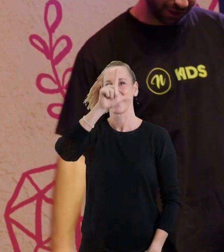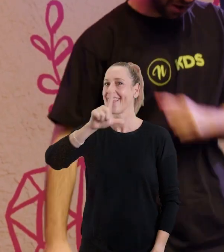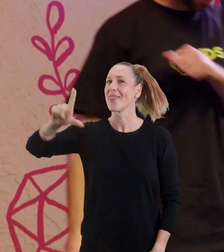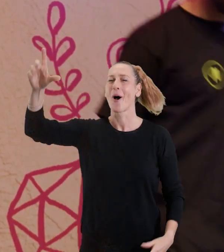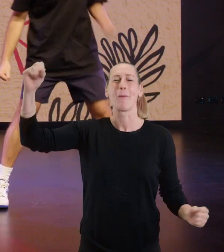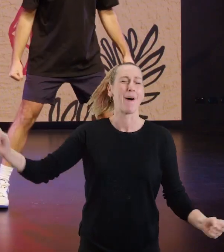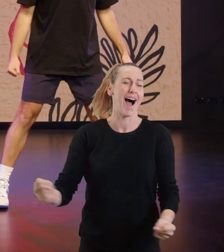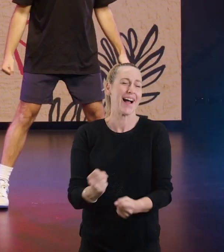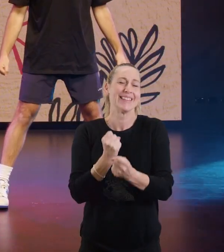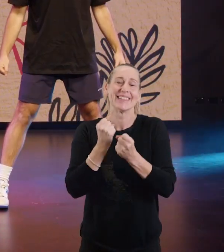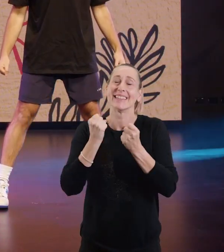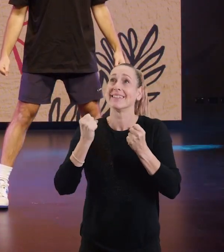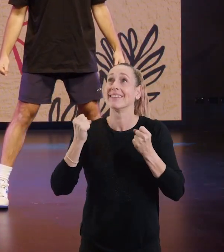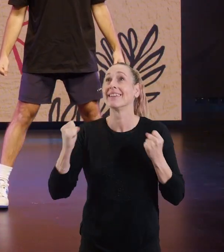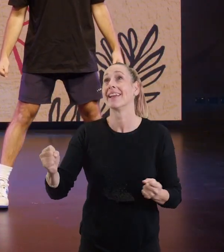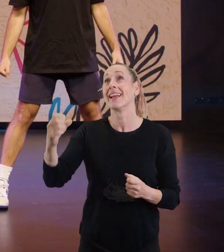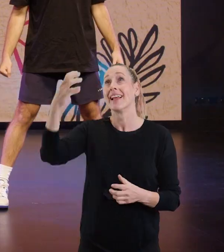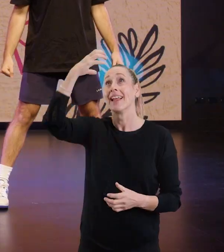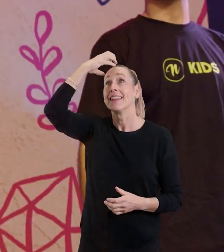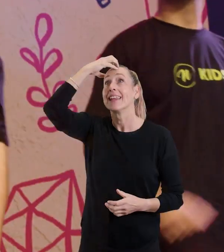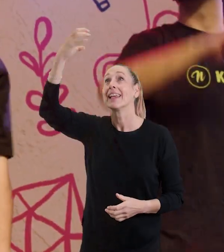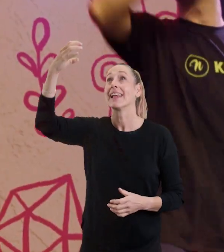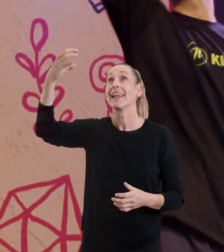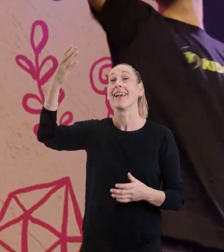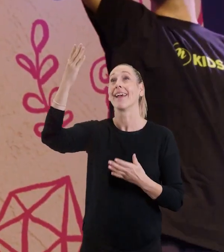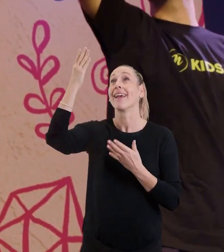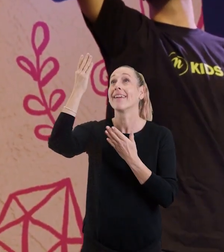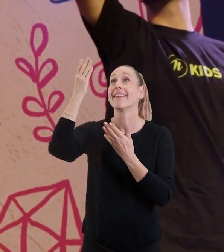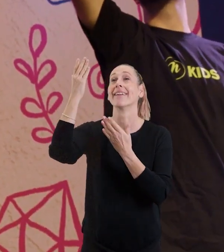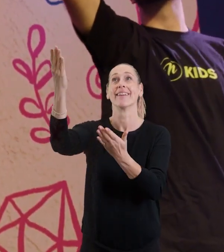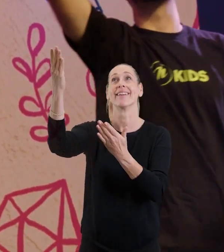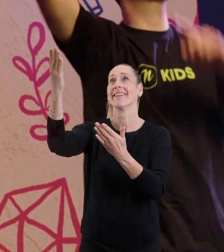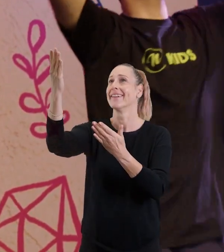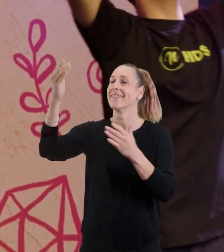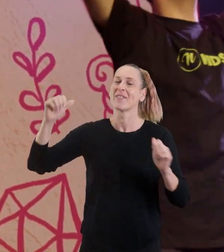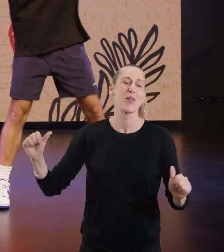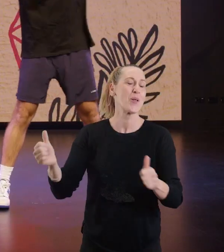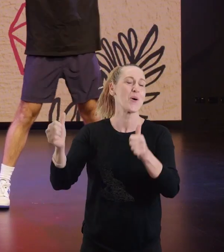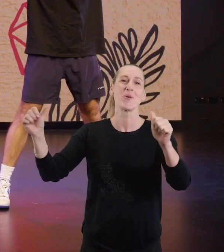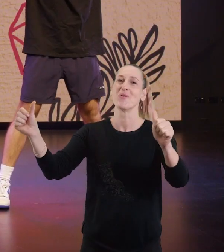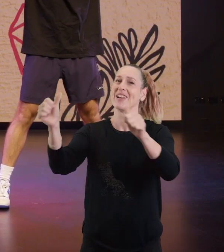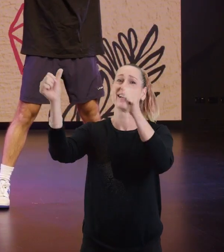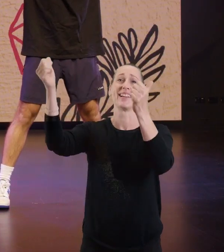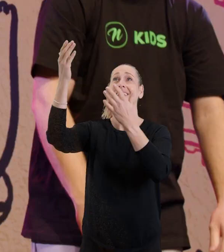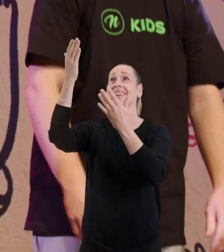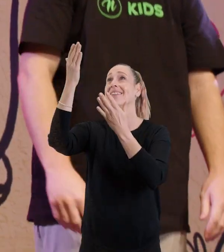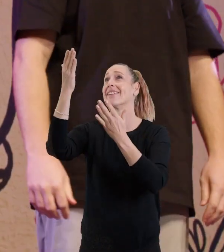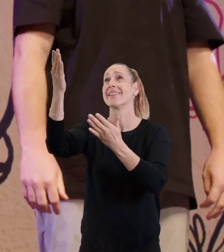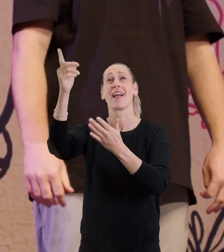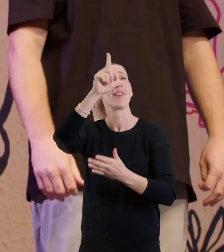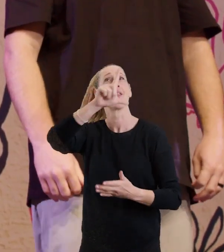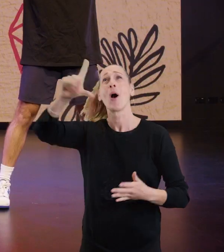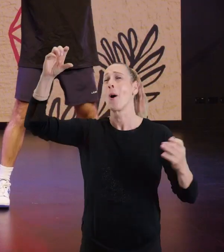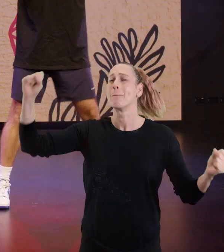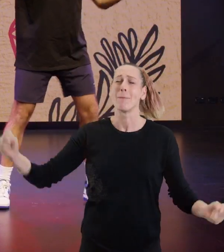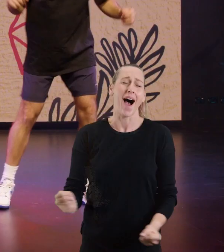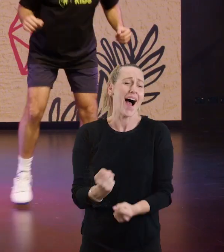It's the Lord Almighty. He is the King of glory. The